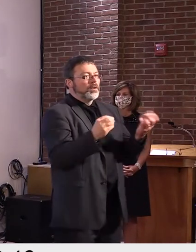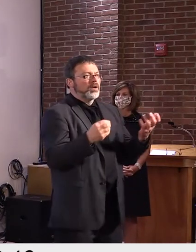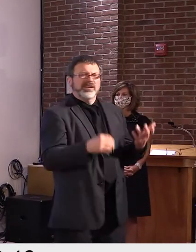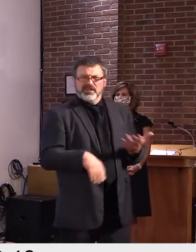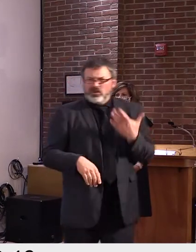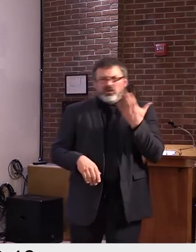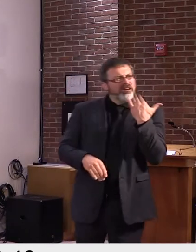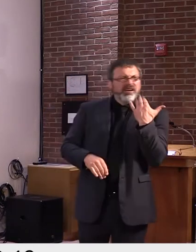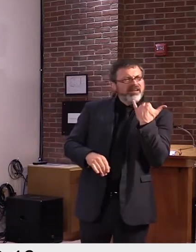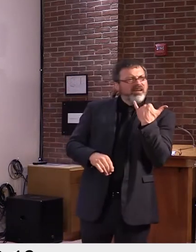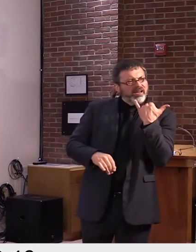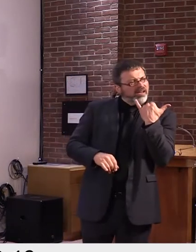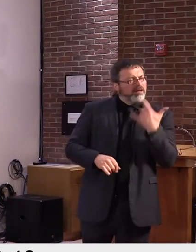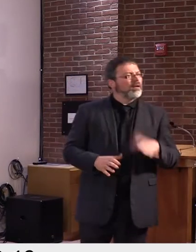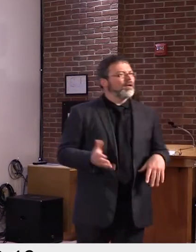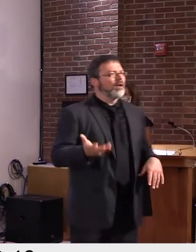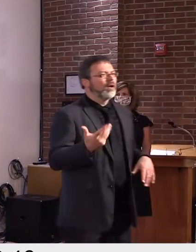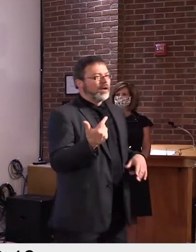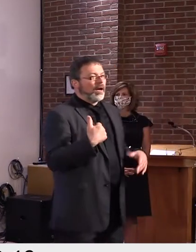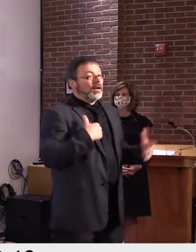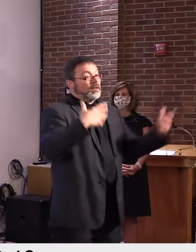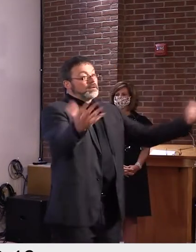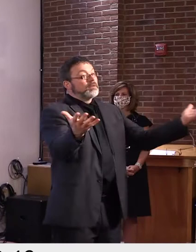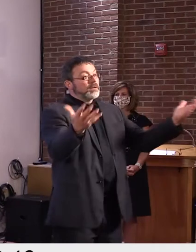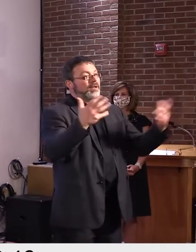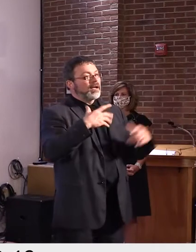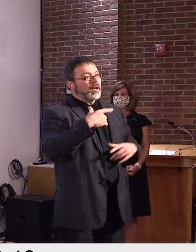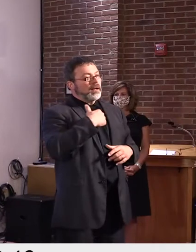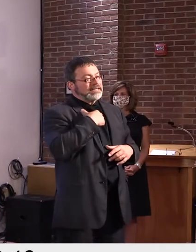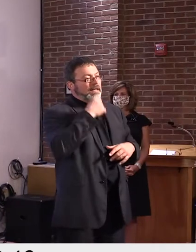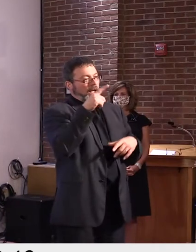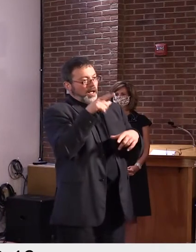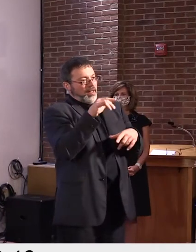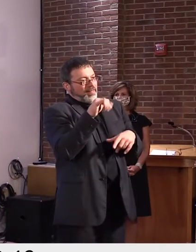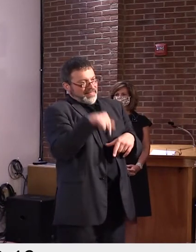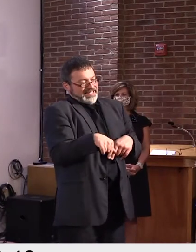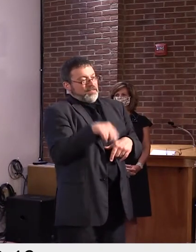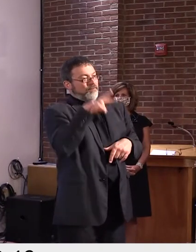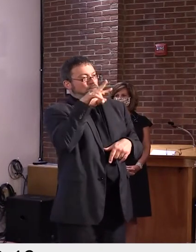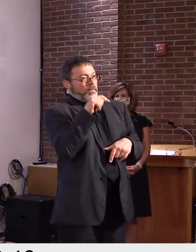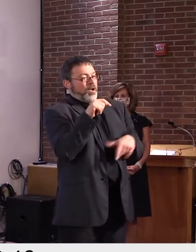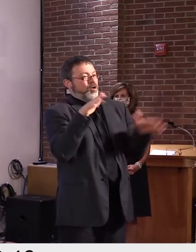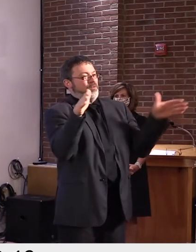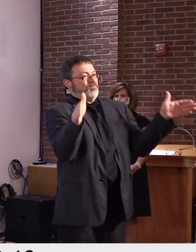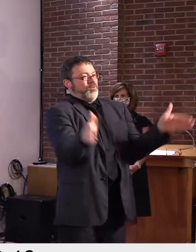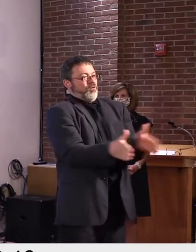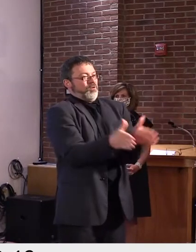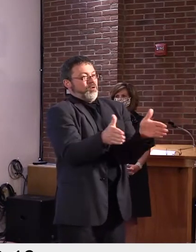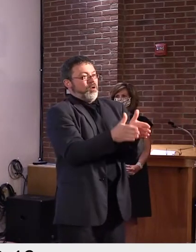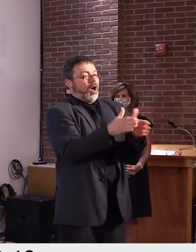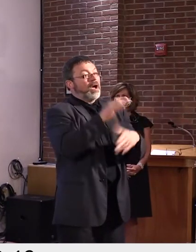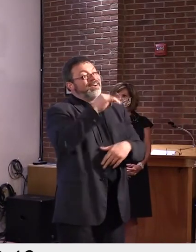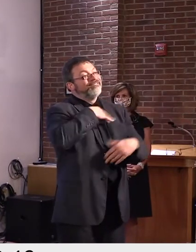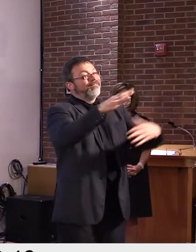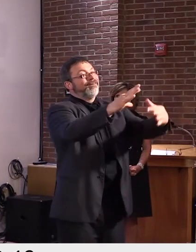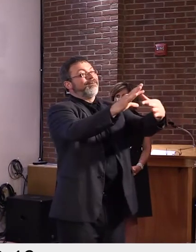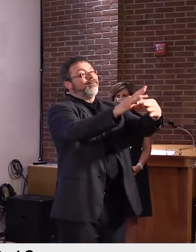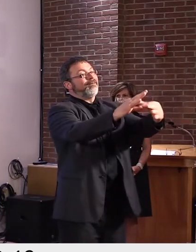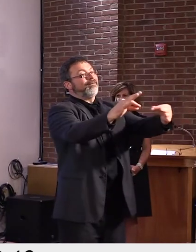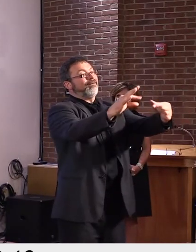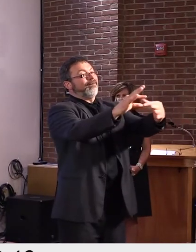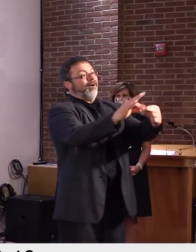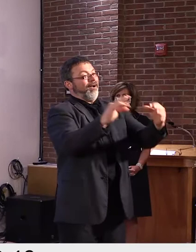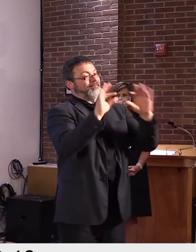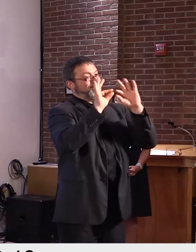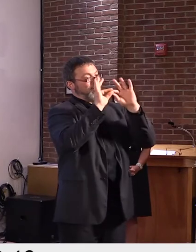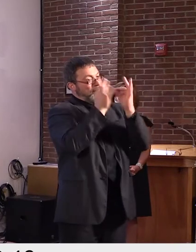Again, when we live in a small state with small towns, and when the number is below